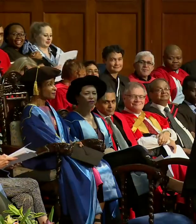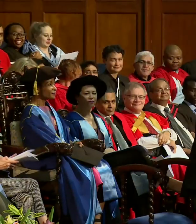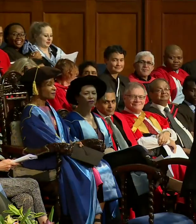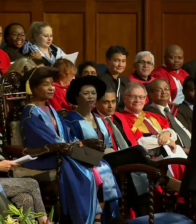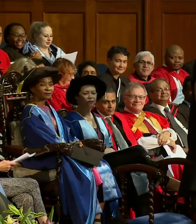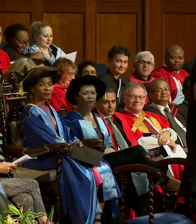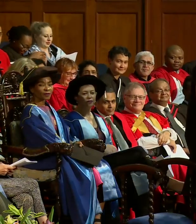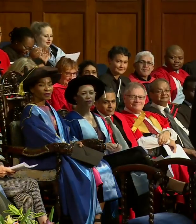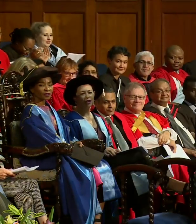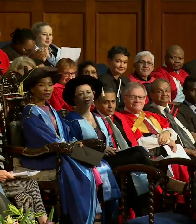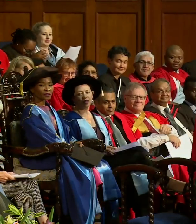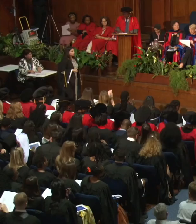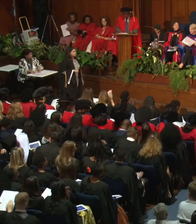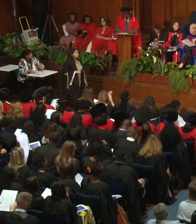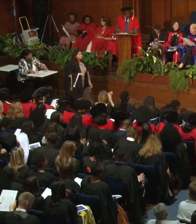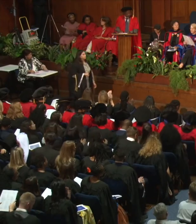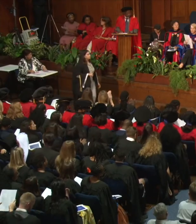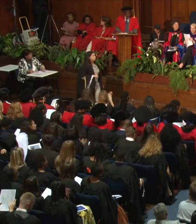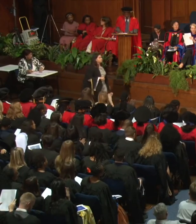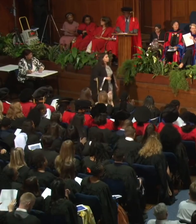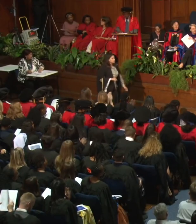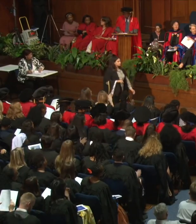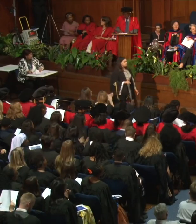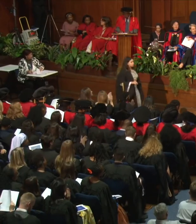Sarah Conrad.